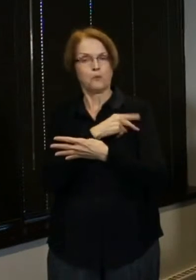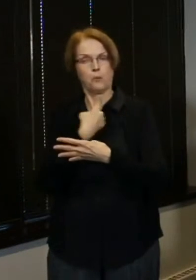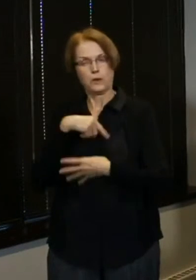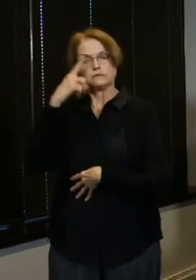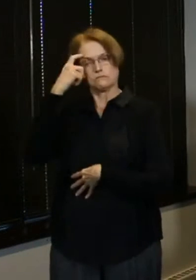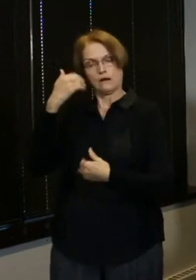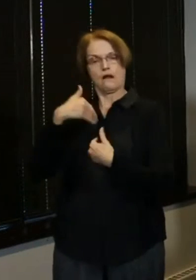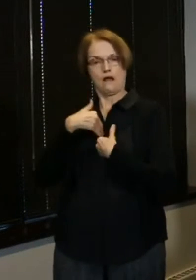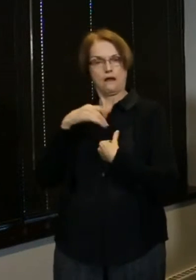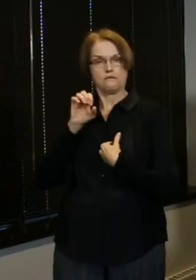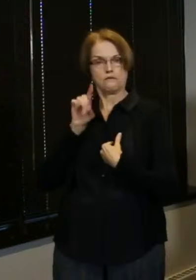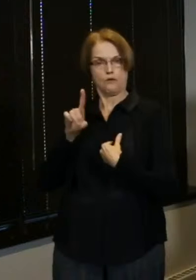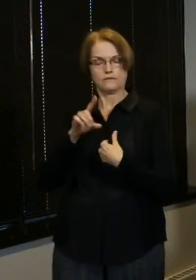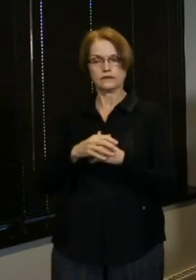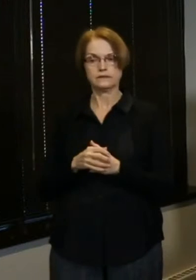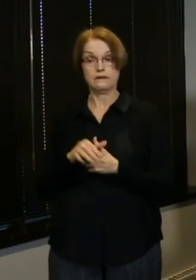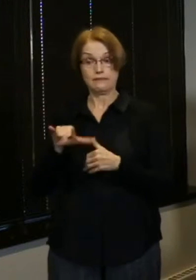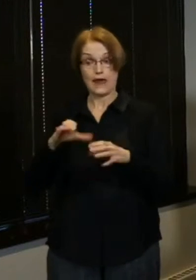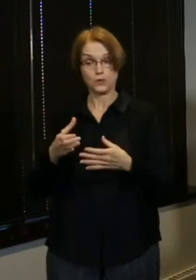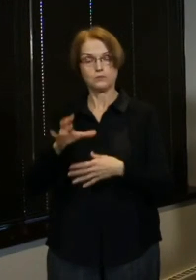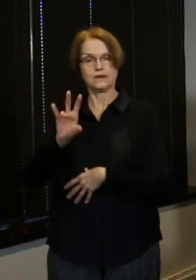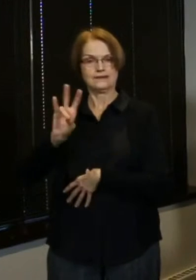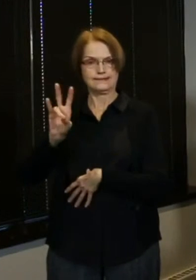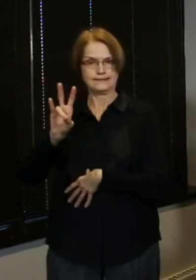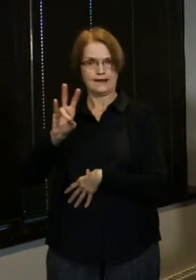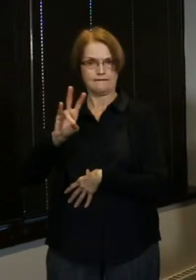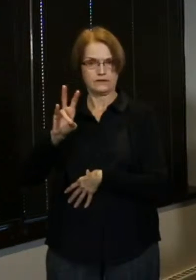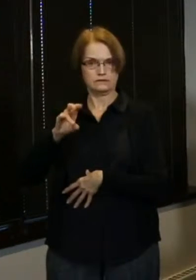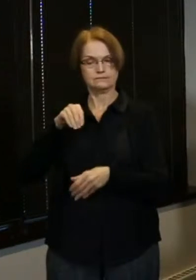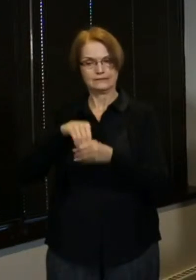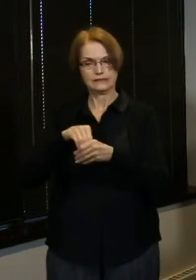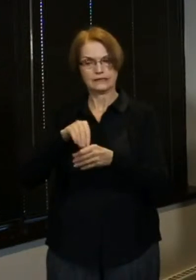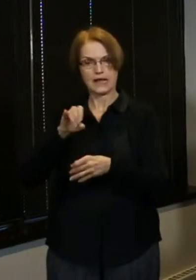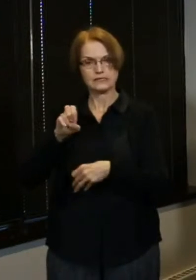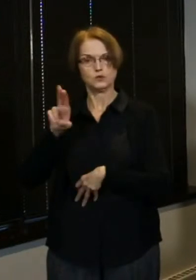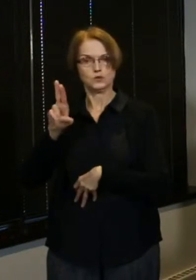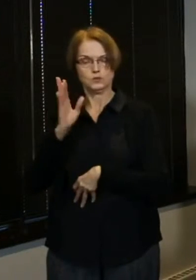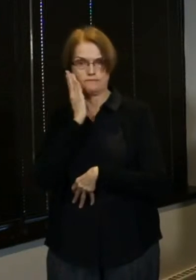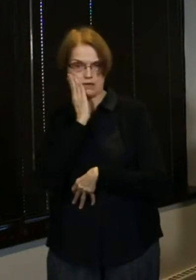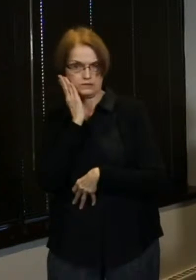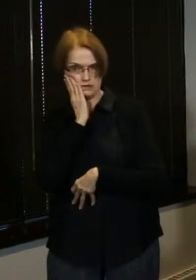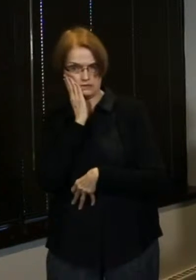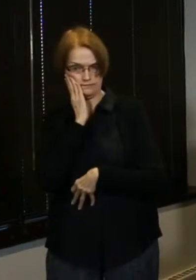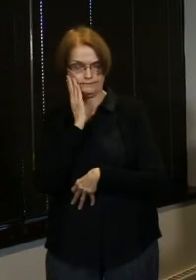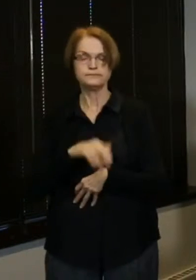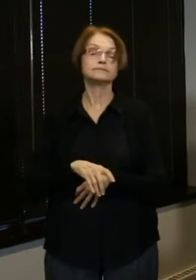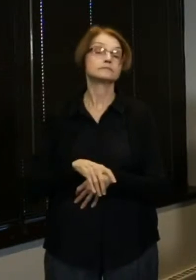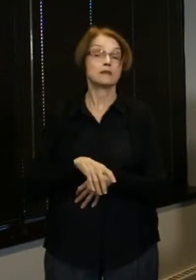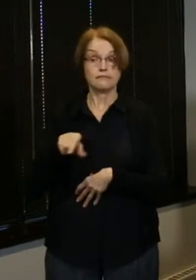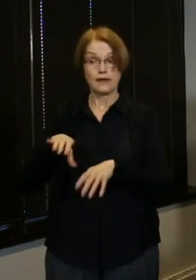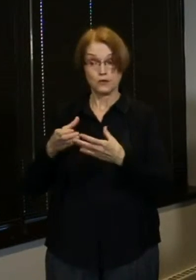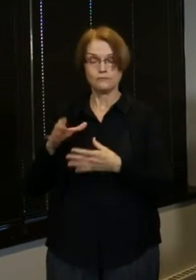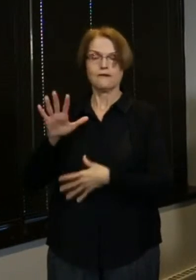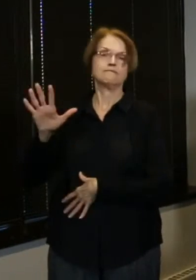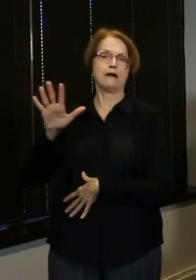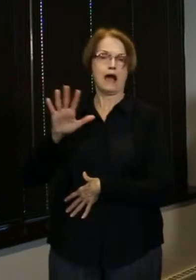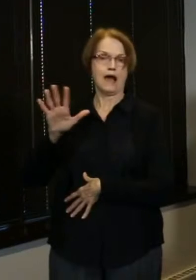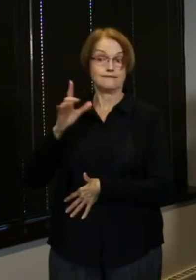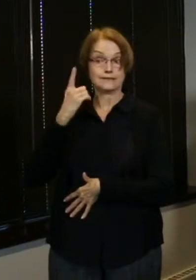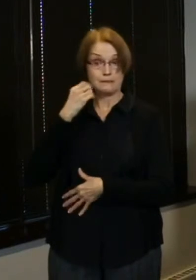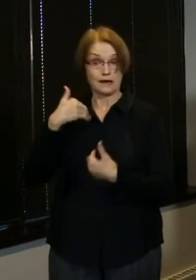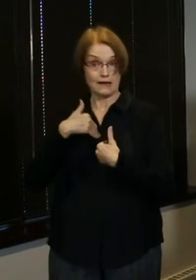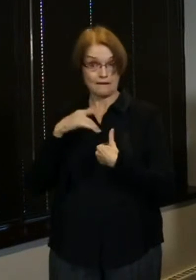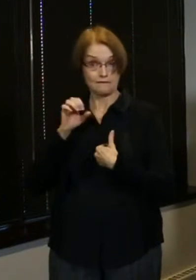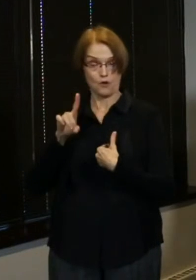suspected COVID. We have 7 suspected COVID patients in our intensive care units, and we have 5 suspected COVID